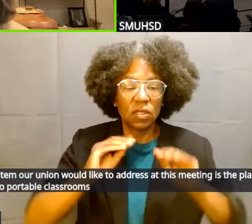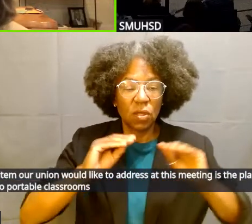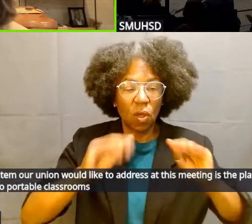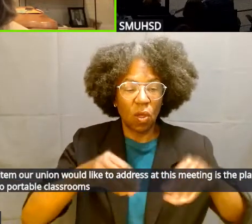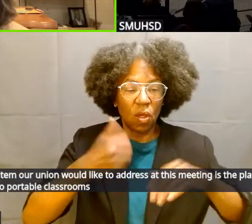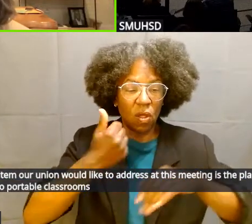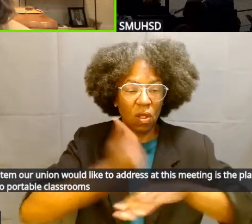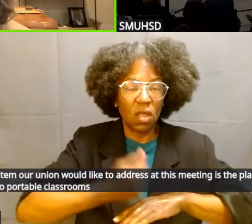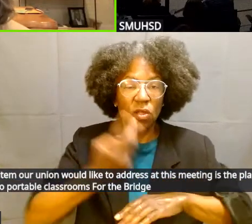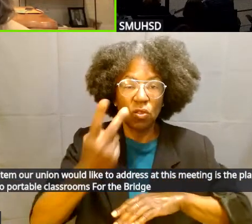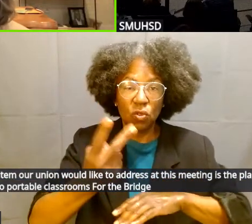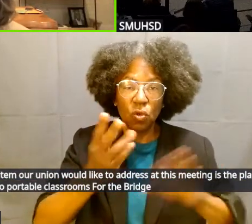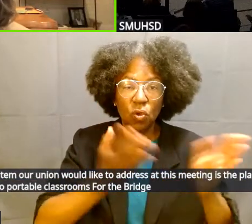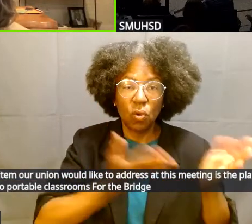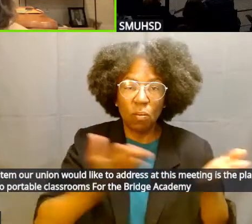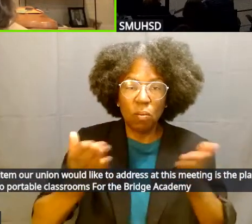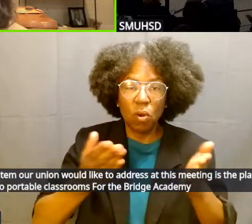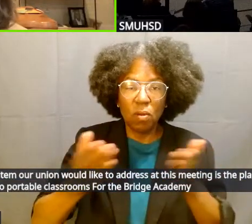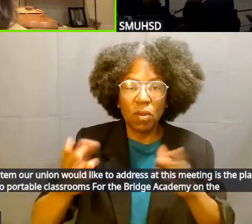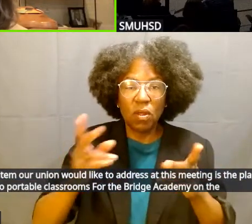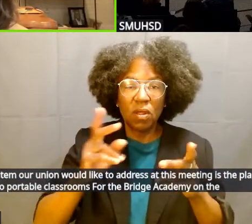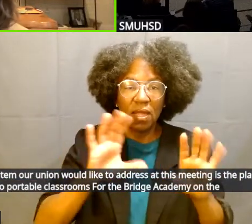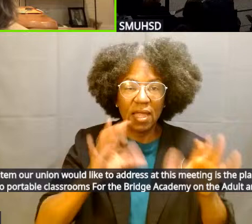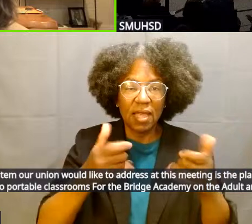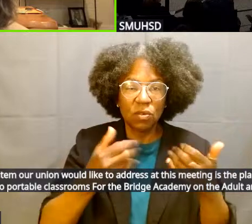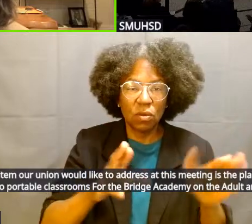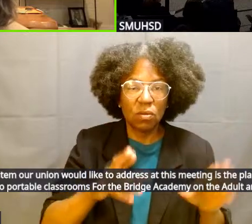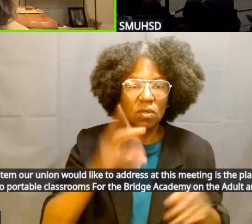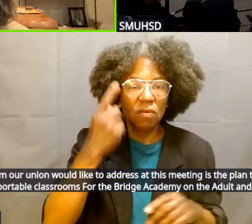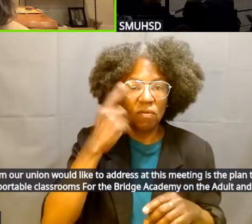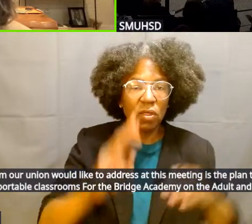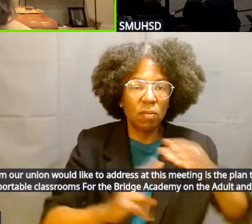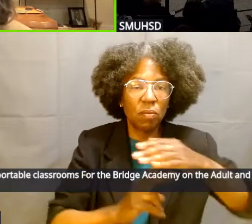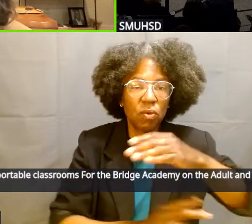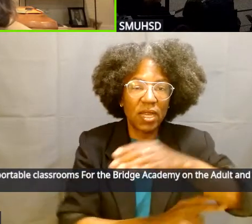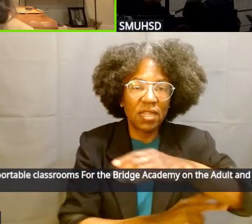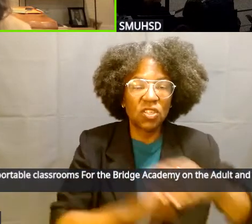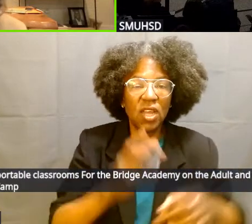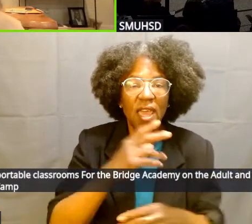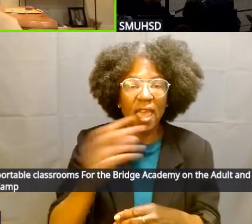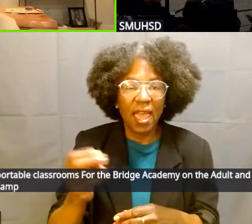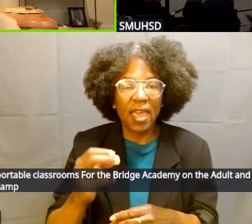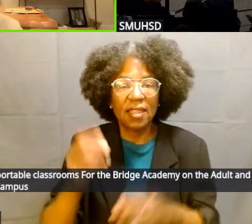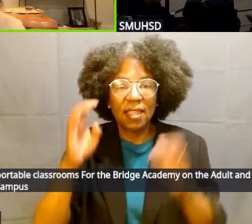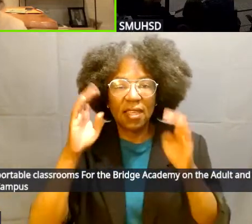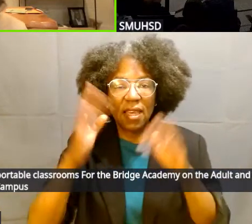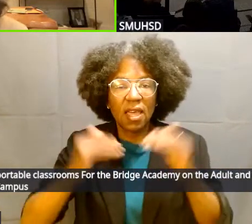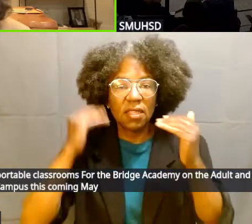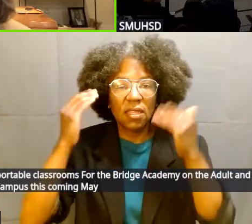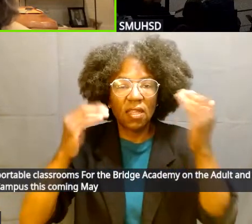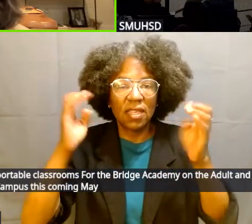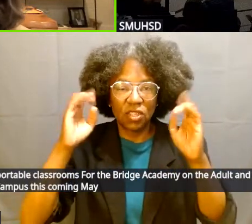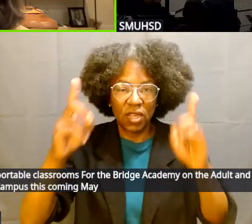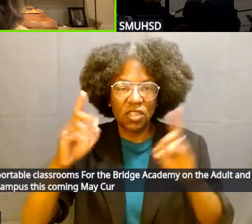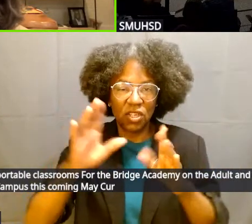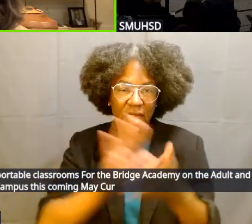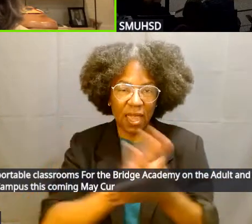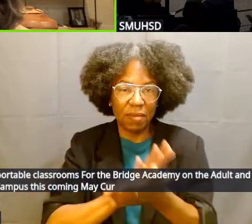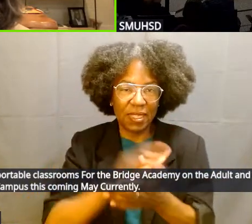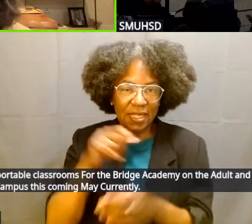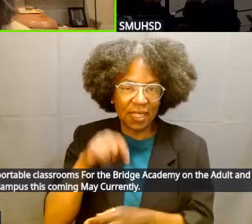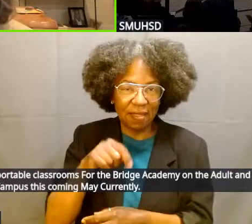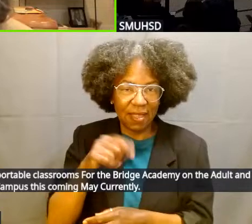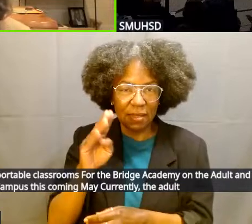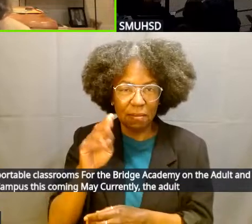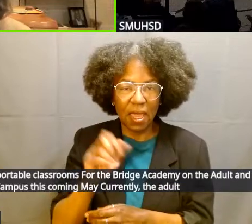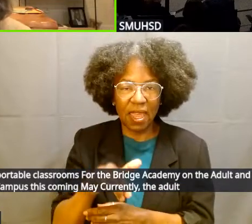Bridge Academy on the Adult and Career Education Campus this coming May. Currently, the adult campus